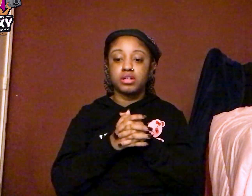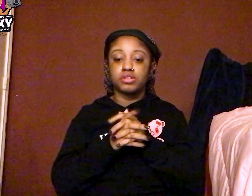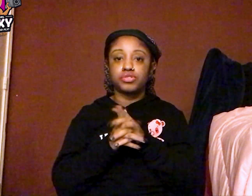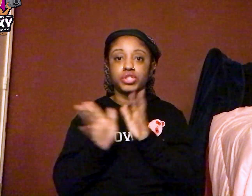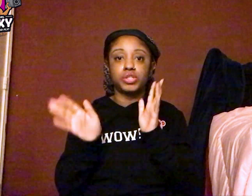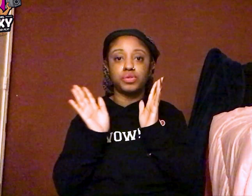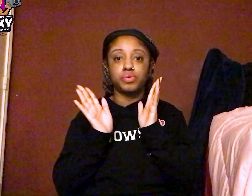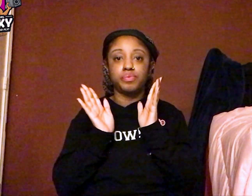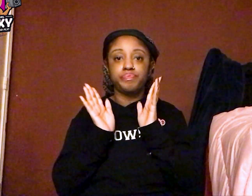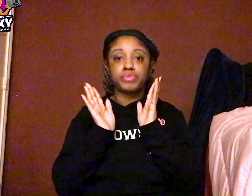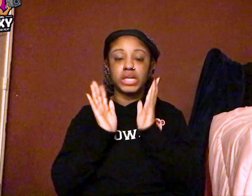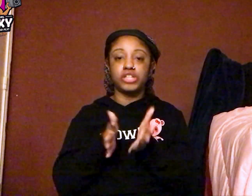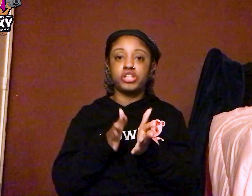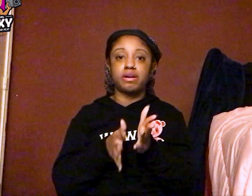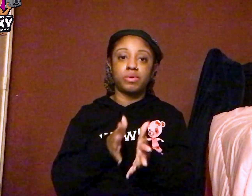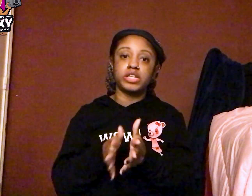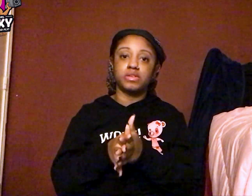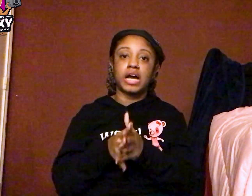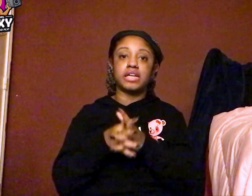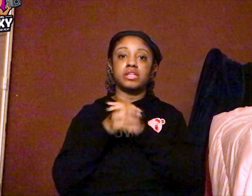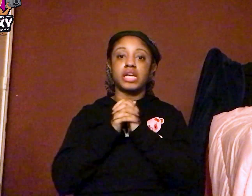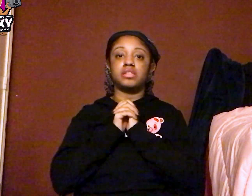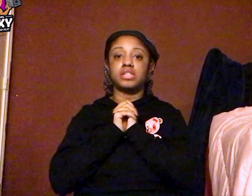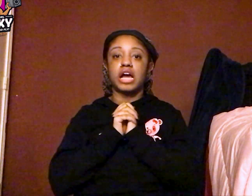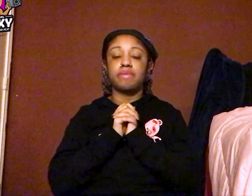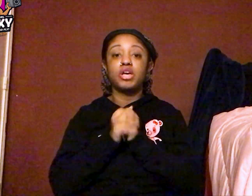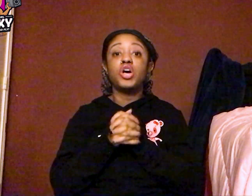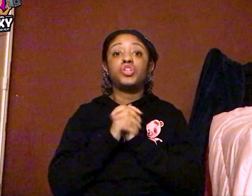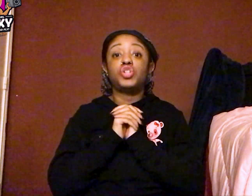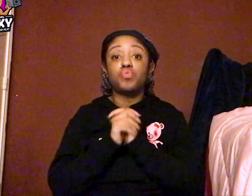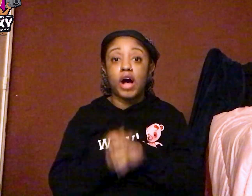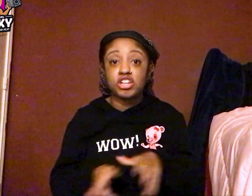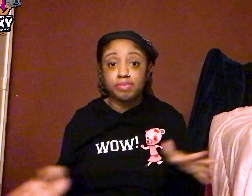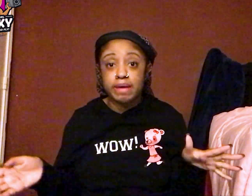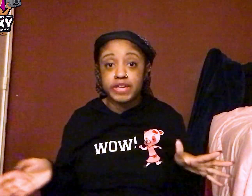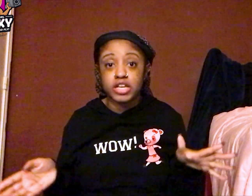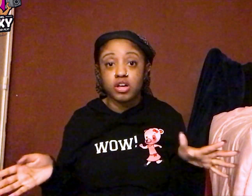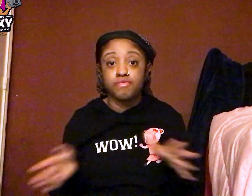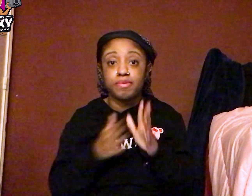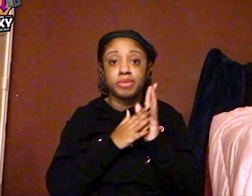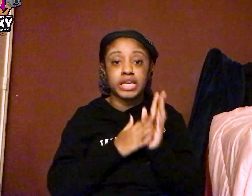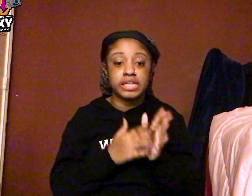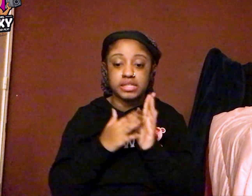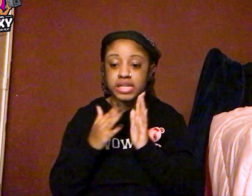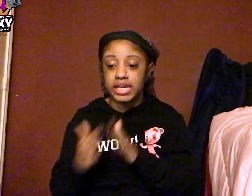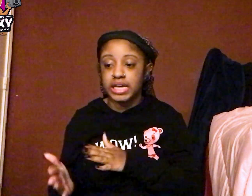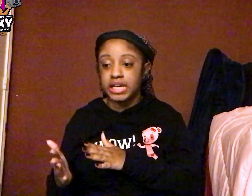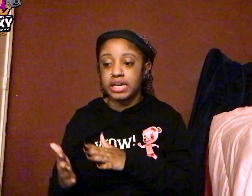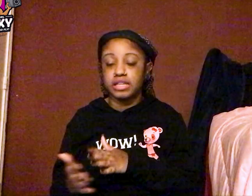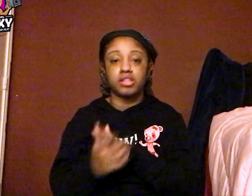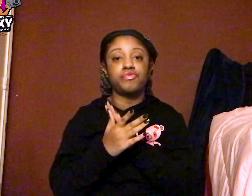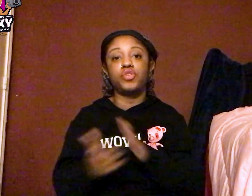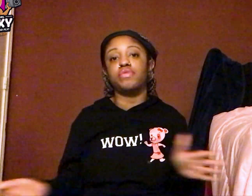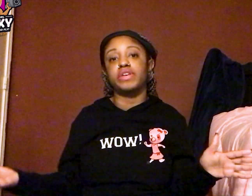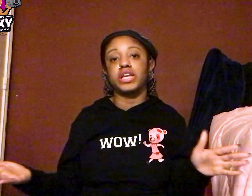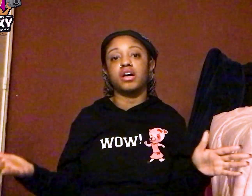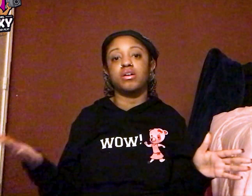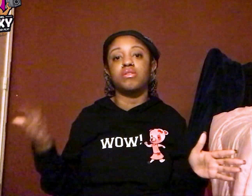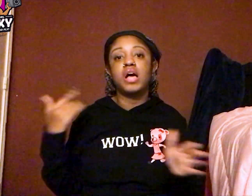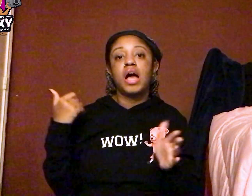Panthers, to each and every one of you guys that take the time to watch my video from beginning to end, the full video.